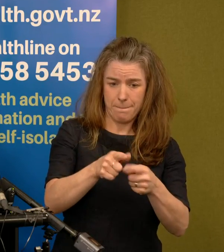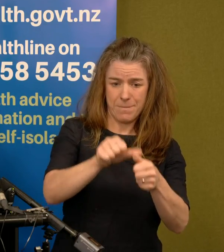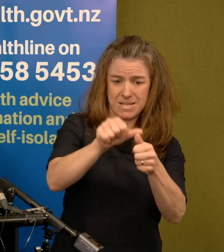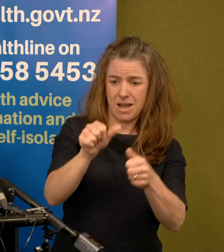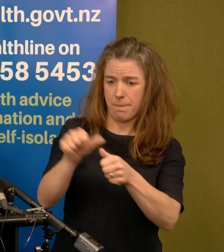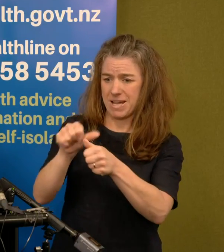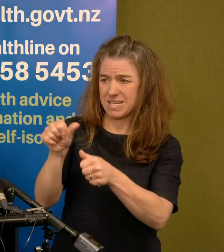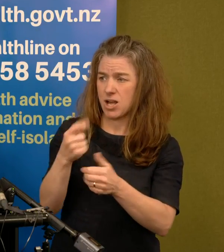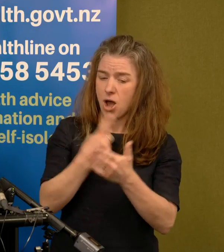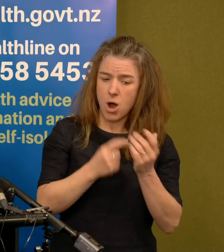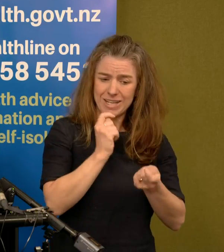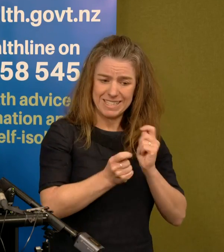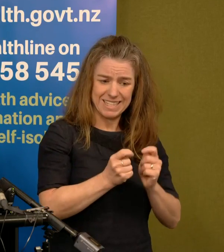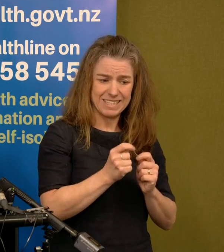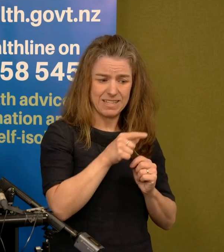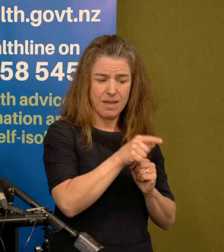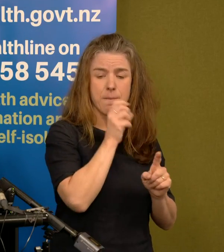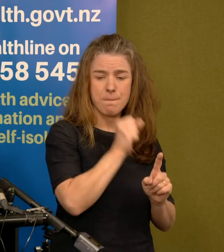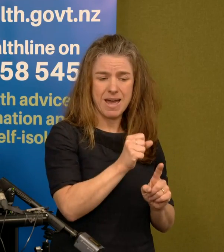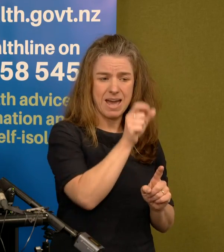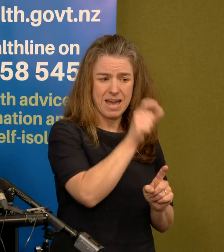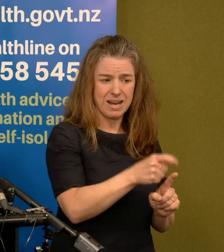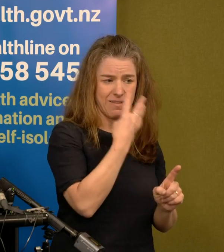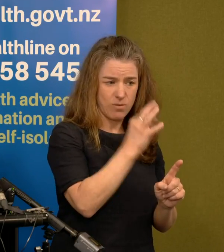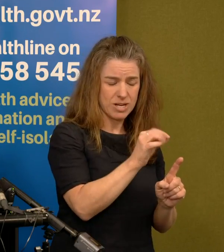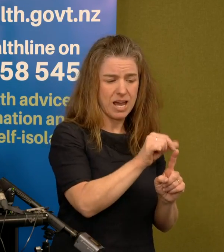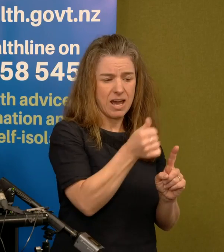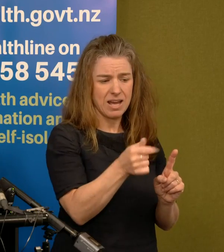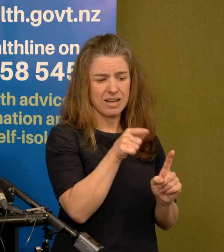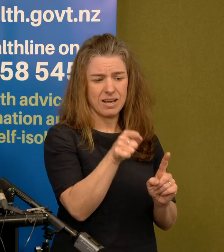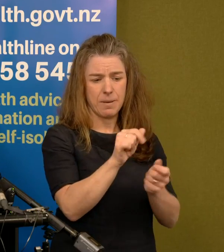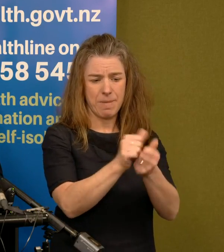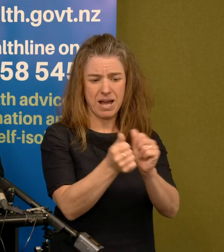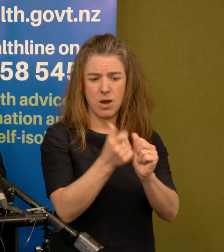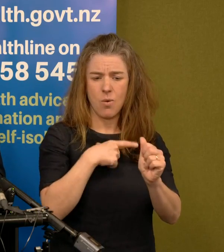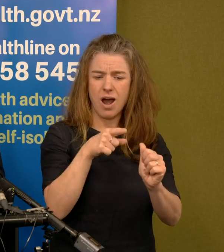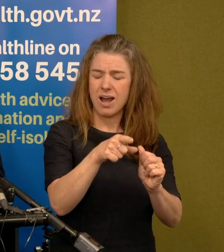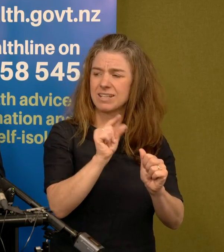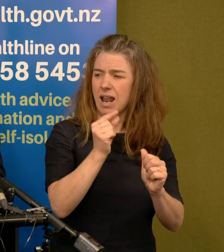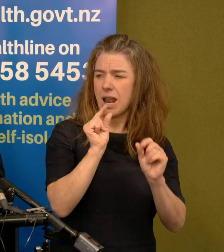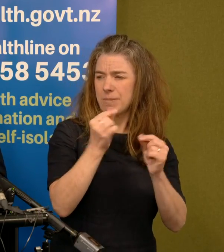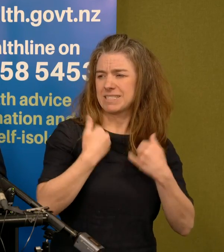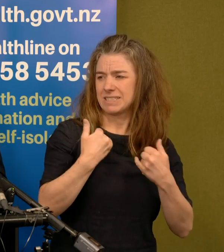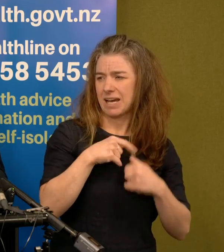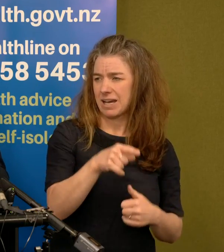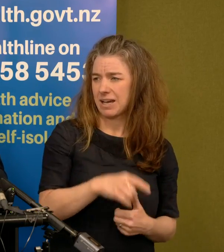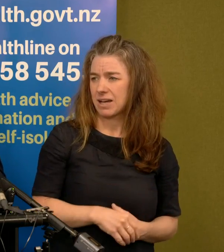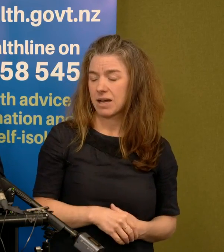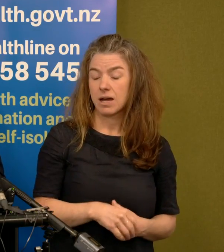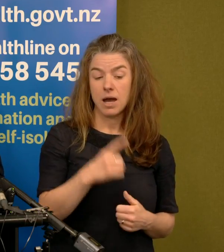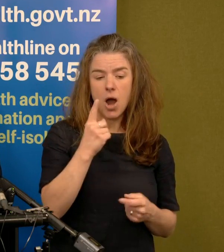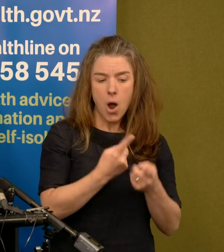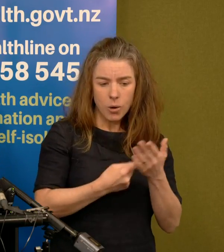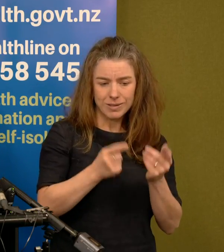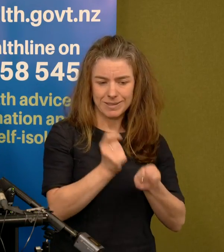tested is the case's partner, because she still has some mild symptoms, and we test people who have